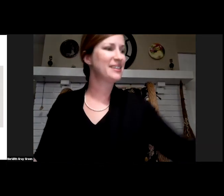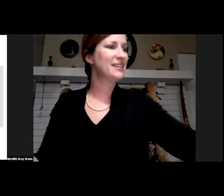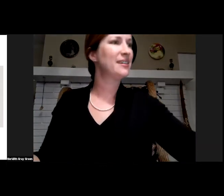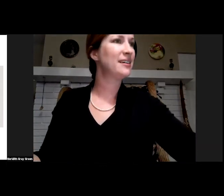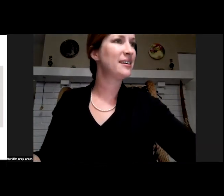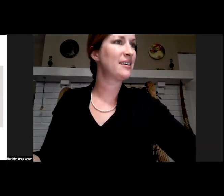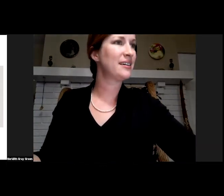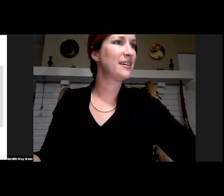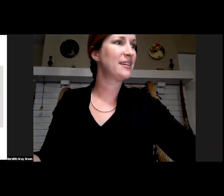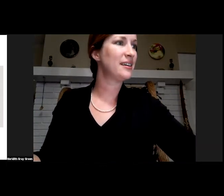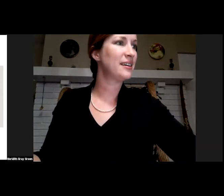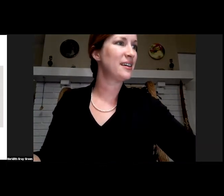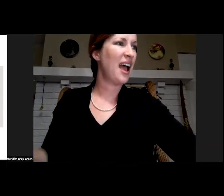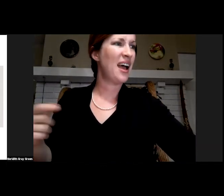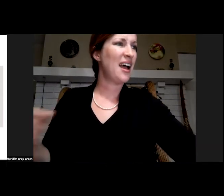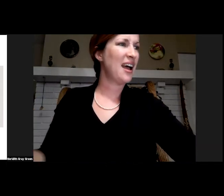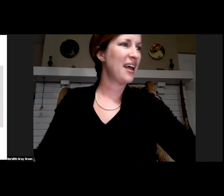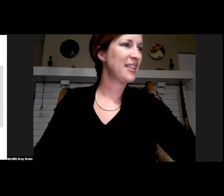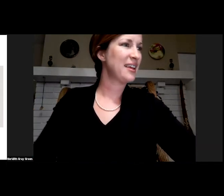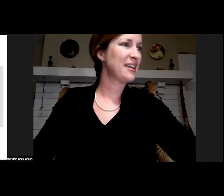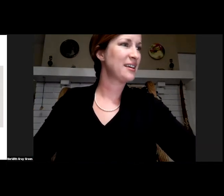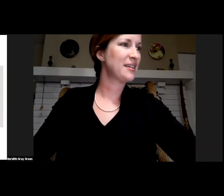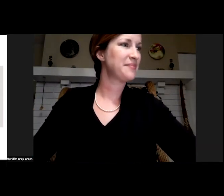And it's really big.